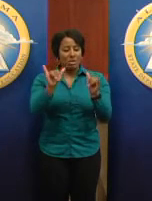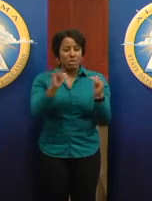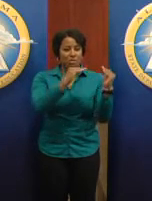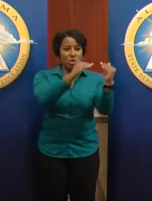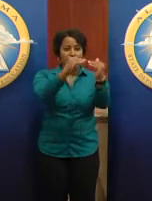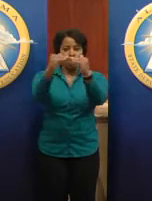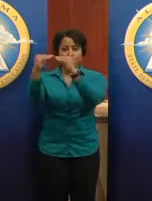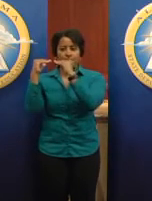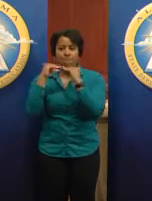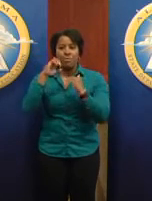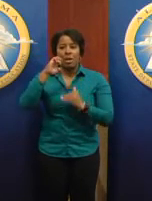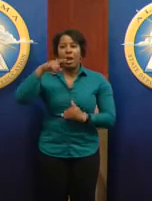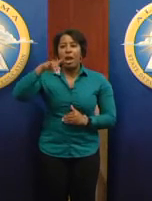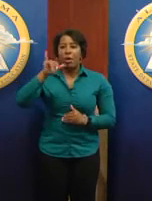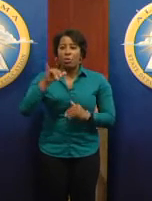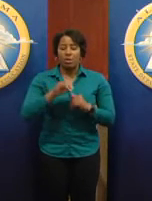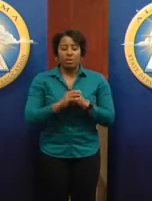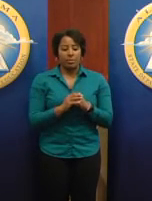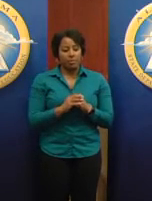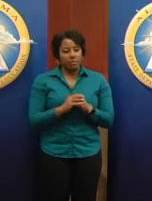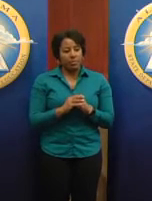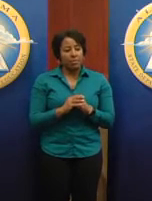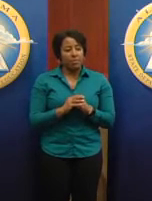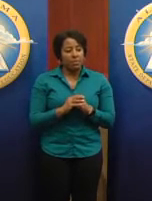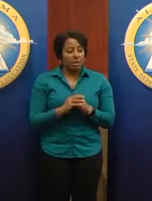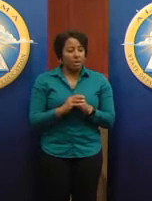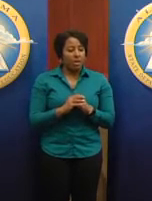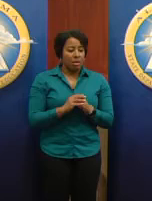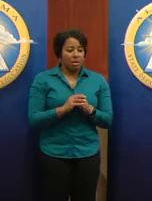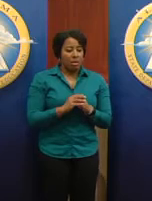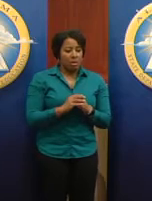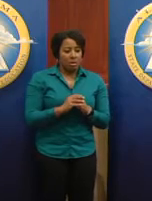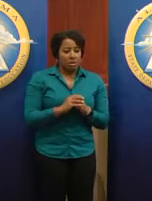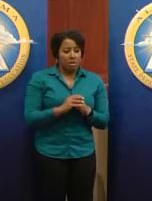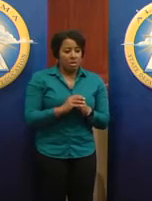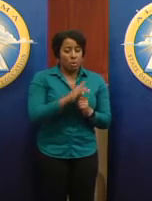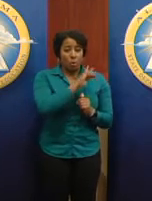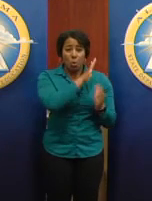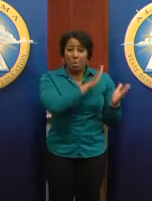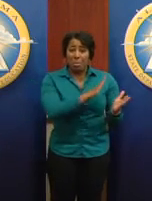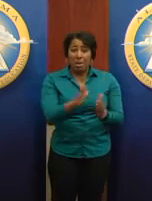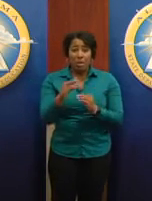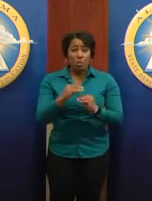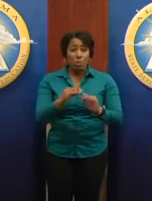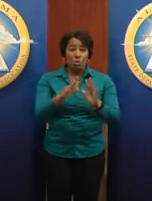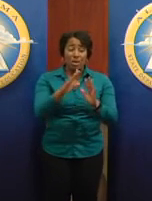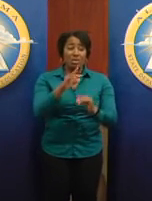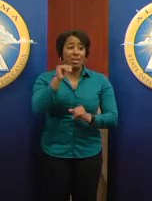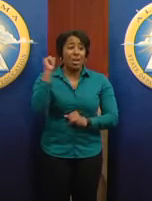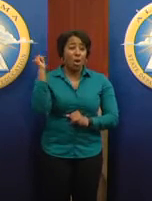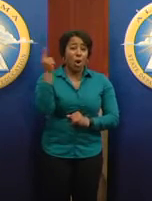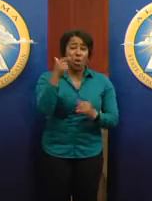wondering how do you plan on addressing to make sure everyone is receiving the same level of education, that